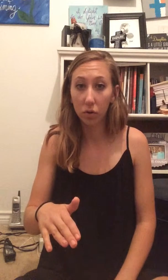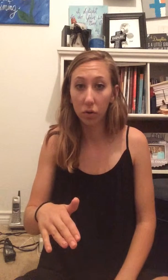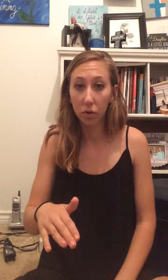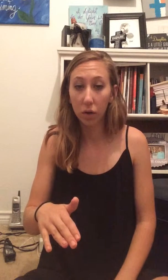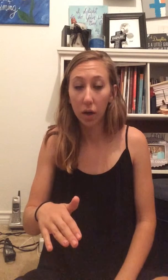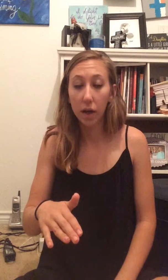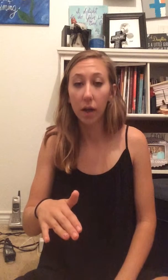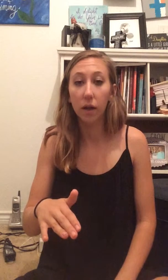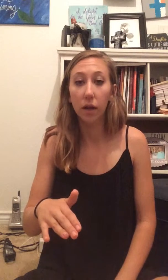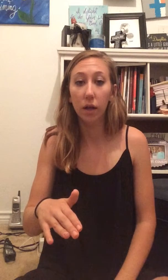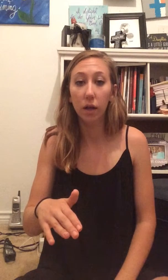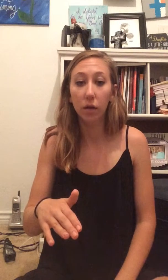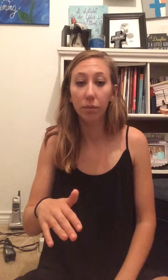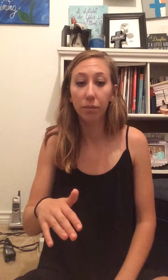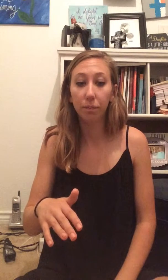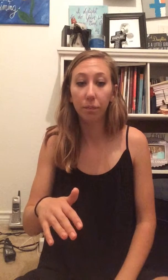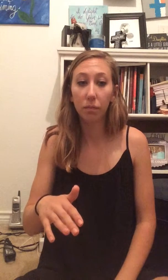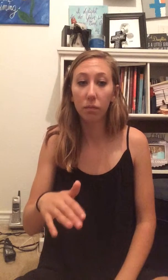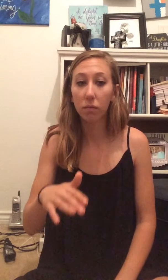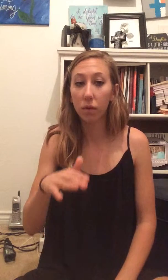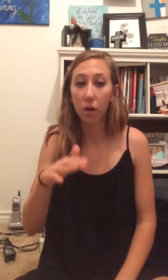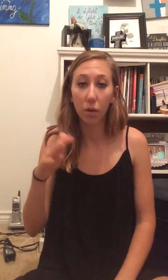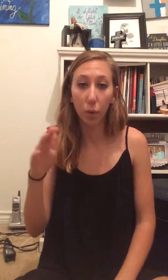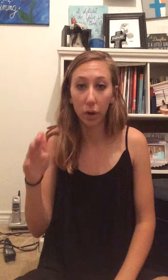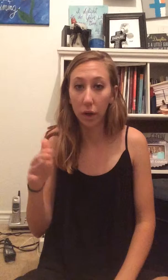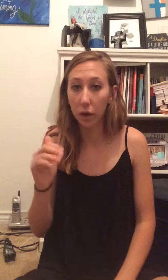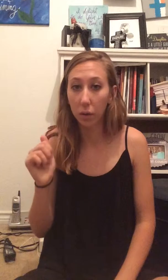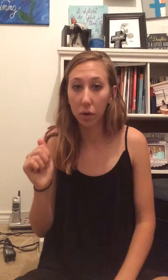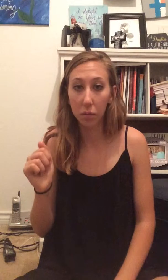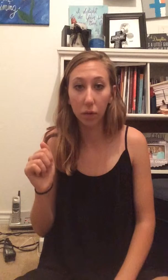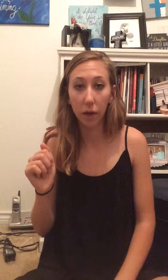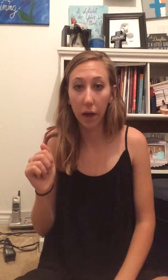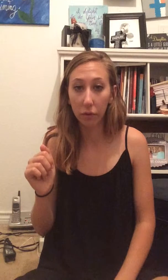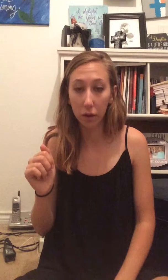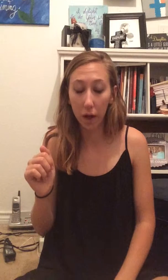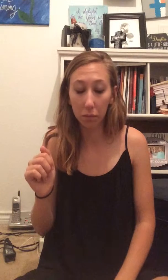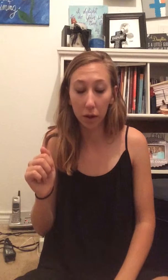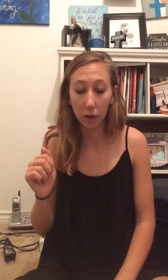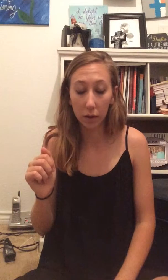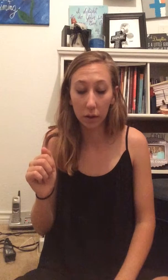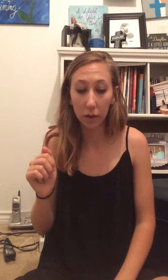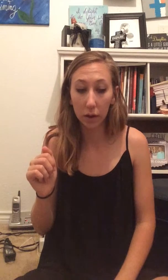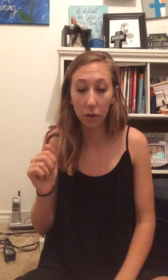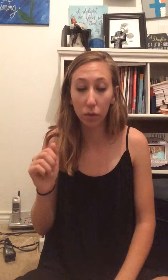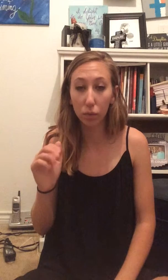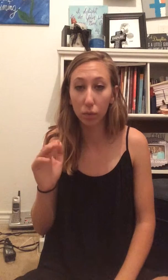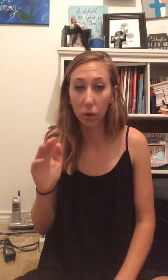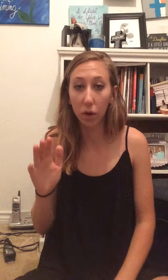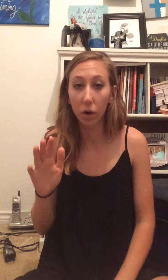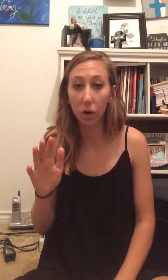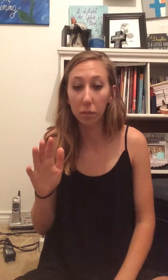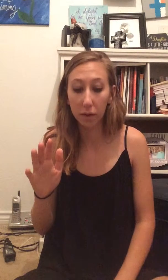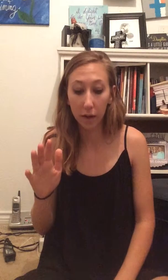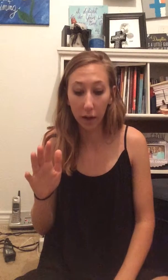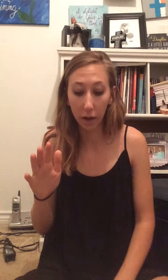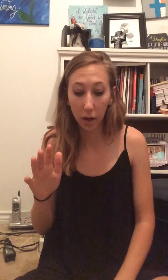and then working in with the music after that, because it's really hard to be saying